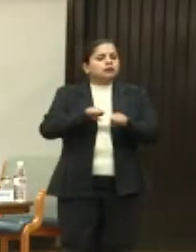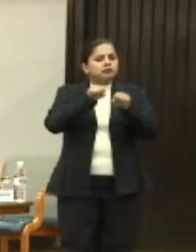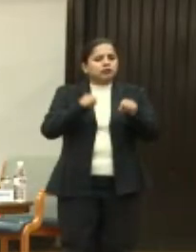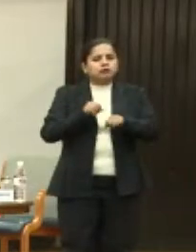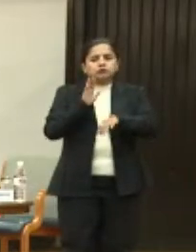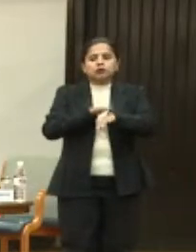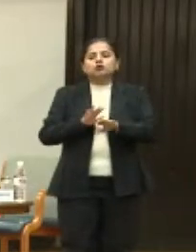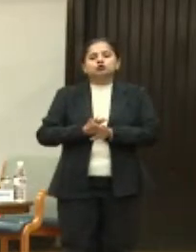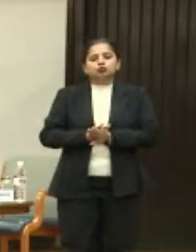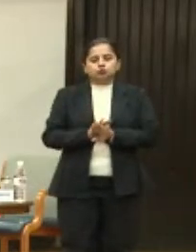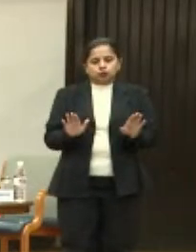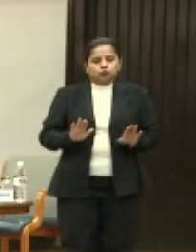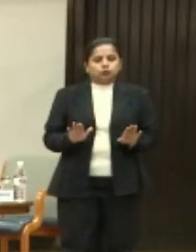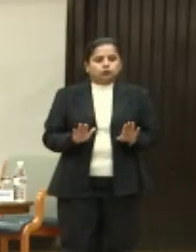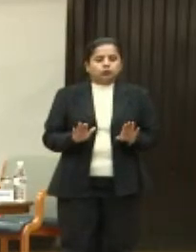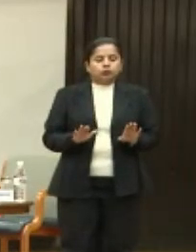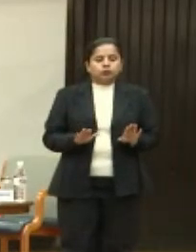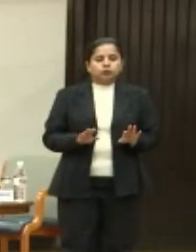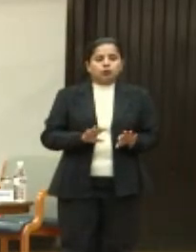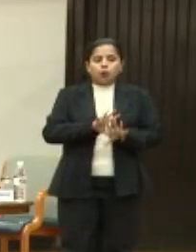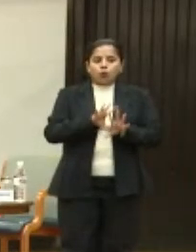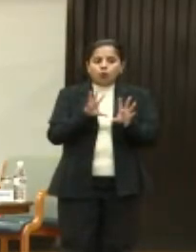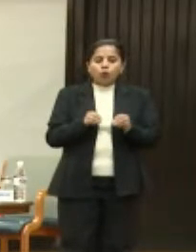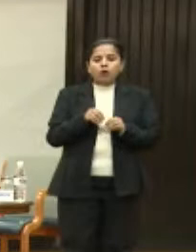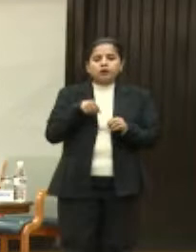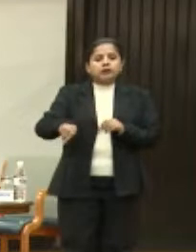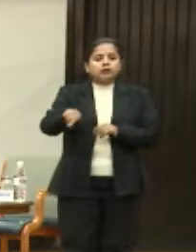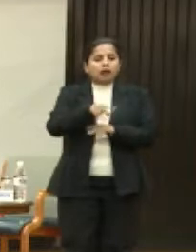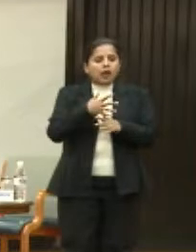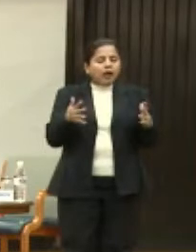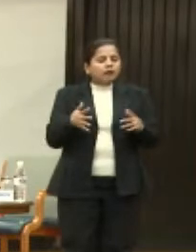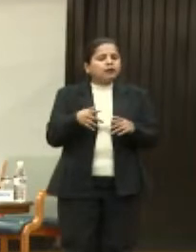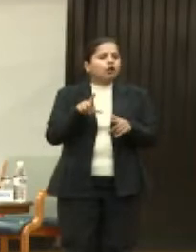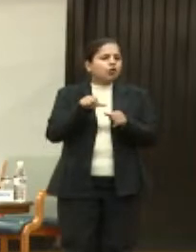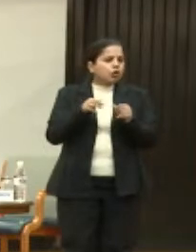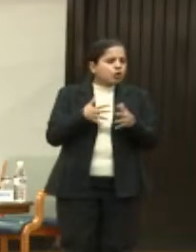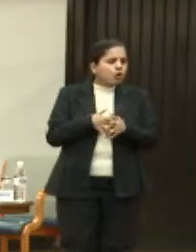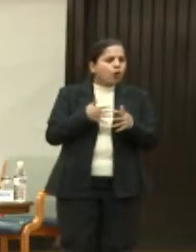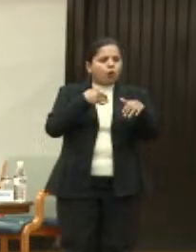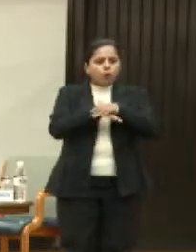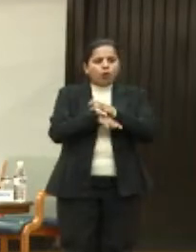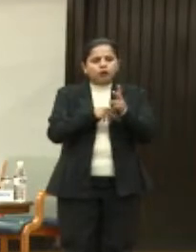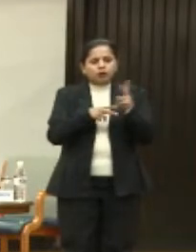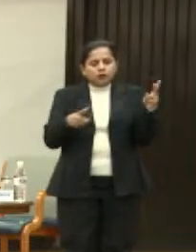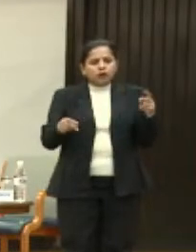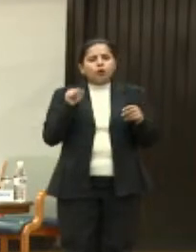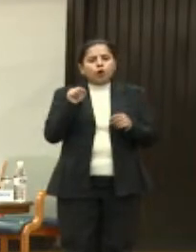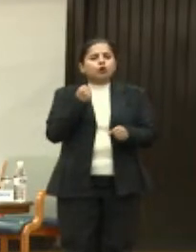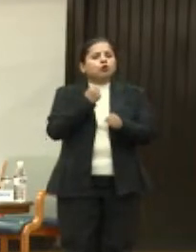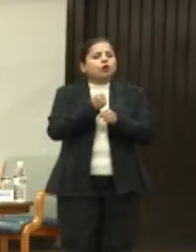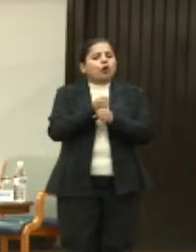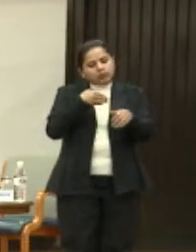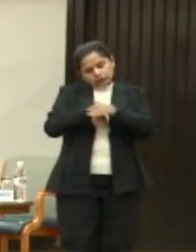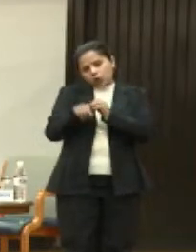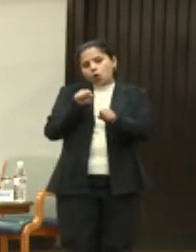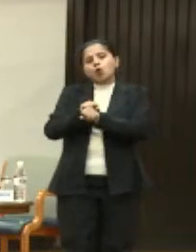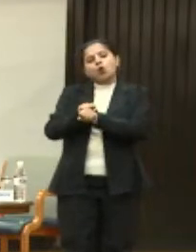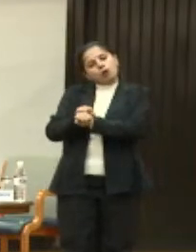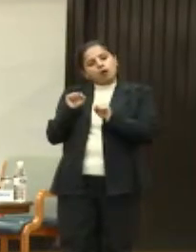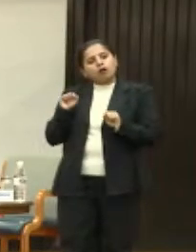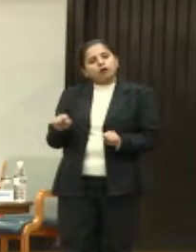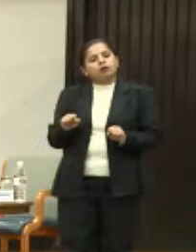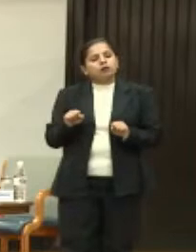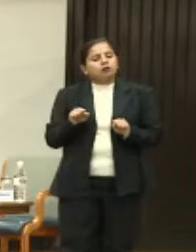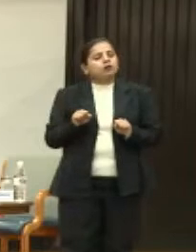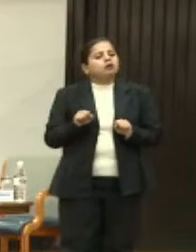untouched. The entire bureaucracy has been untouched. The favorite expression within government is